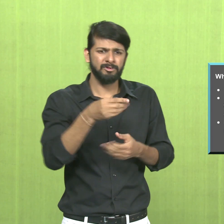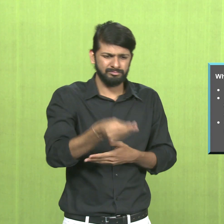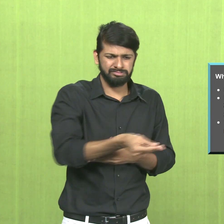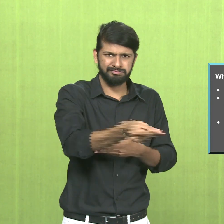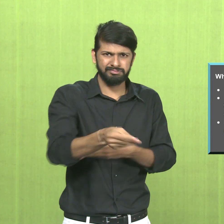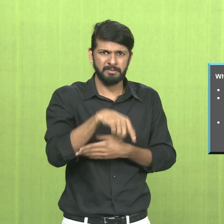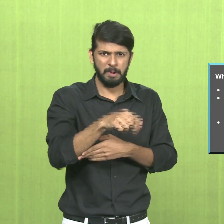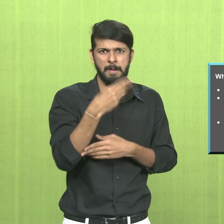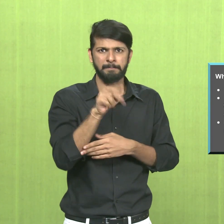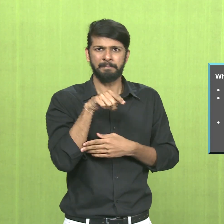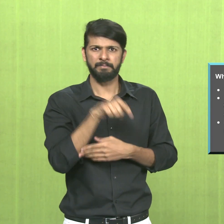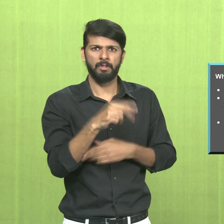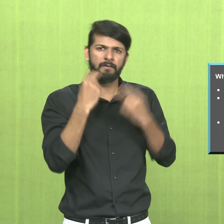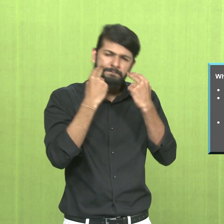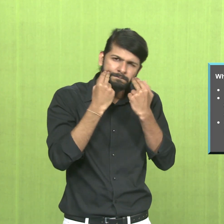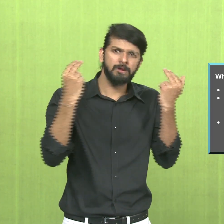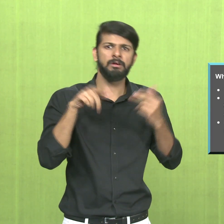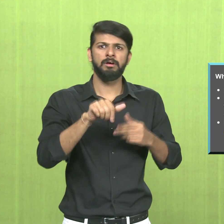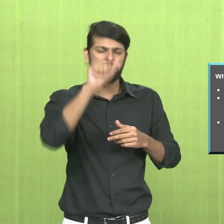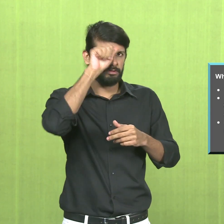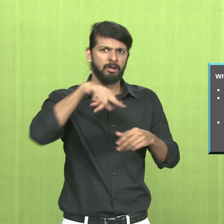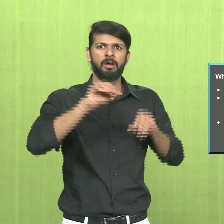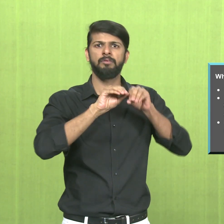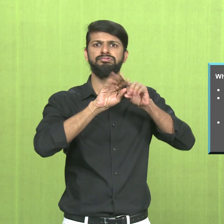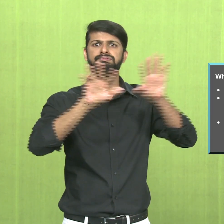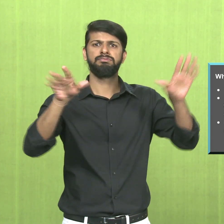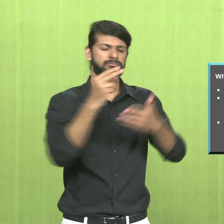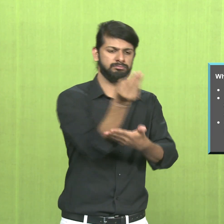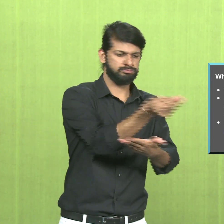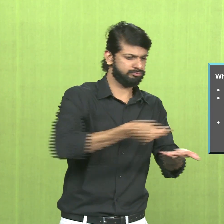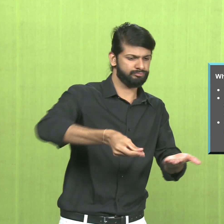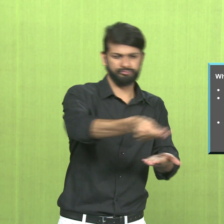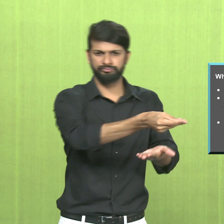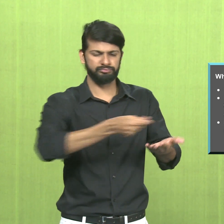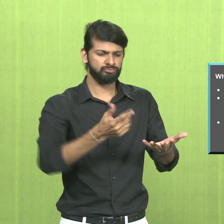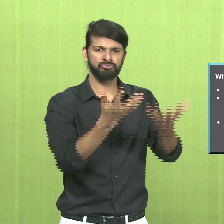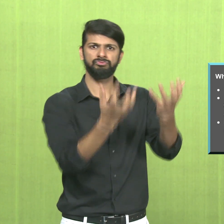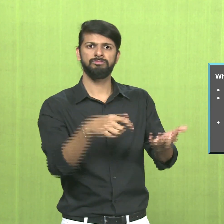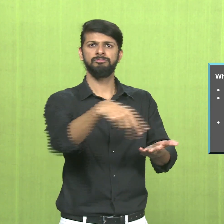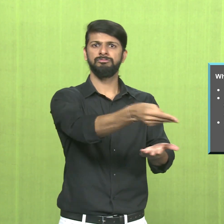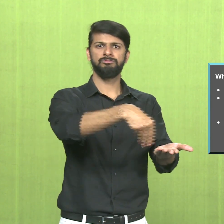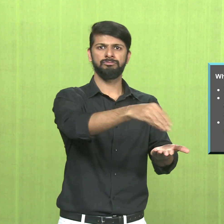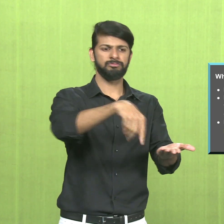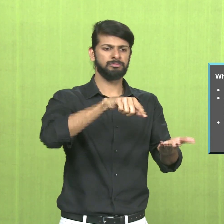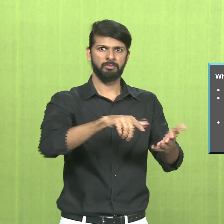In India specifically, Rangoli is the most popular form of dry painting.